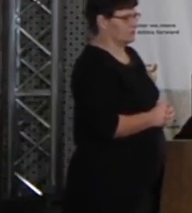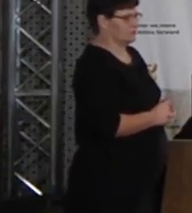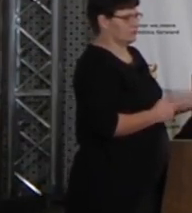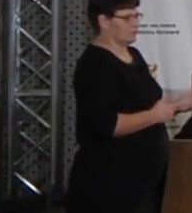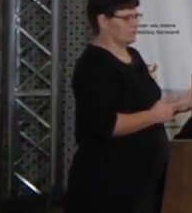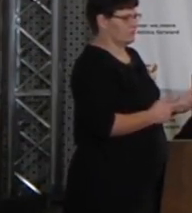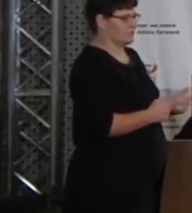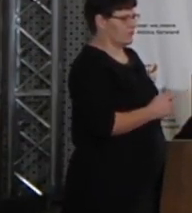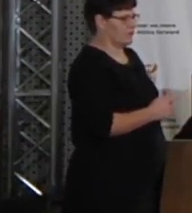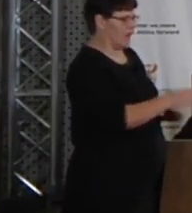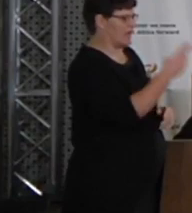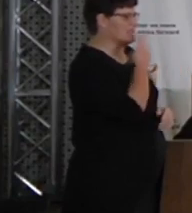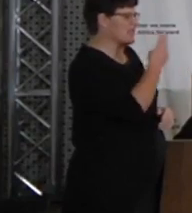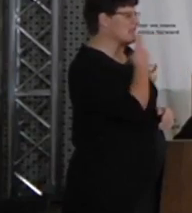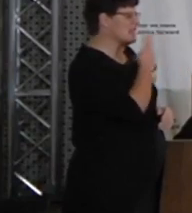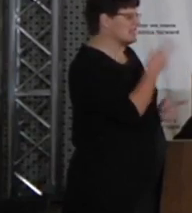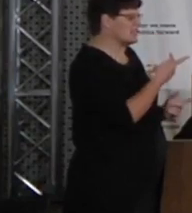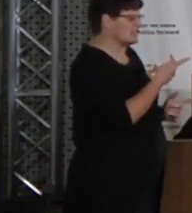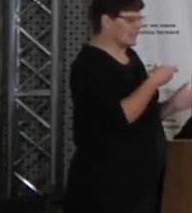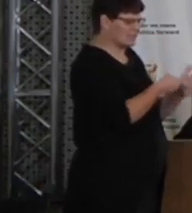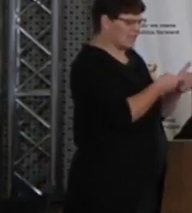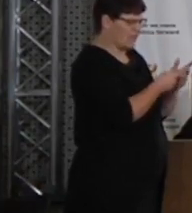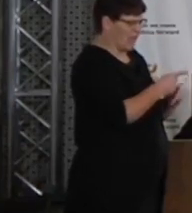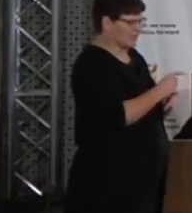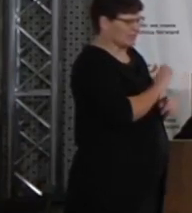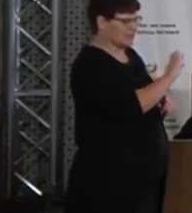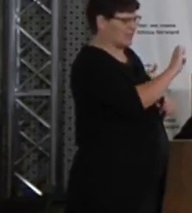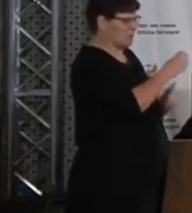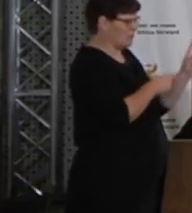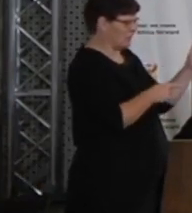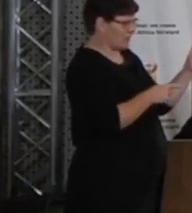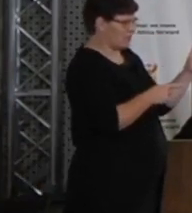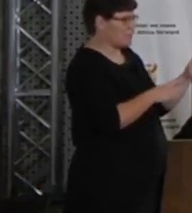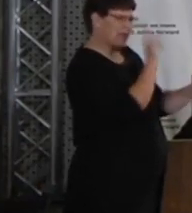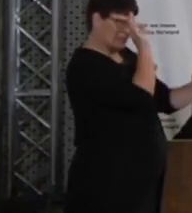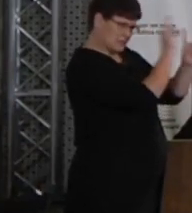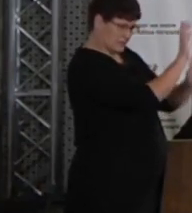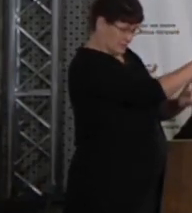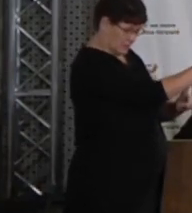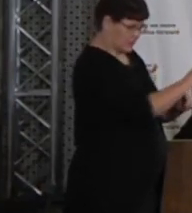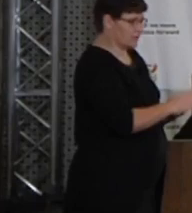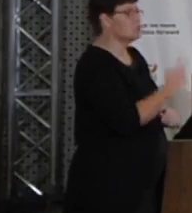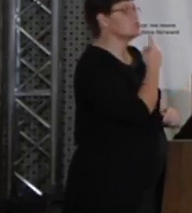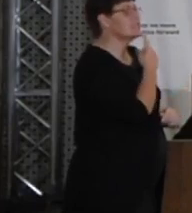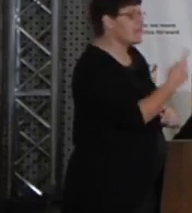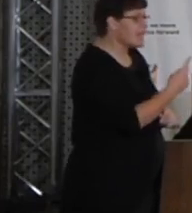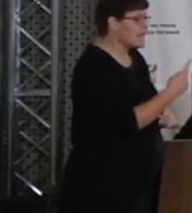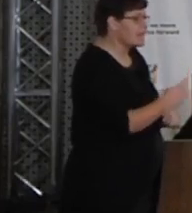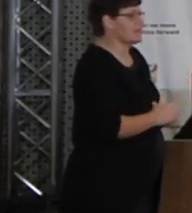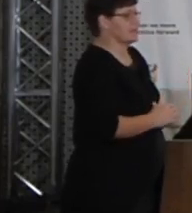maqondana nama cigarette ukuthi ayi se Western Cape. Maybe let me specific this time to say there is